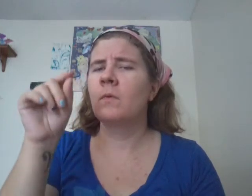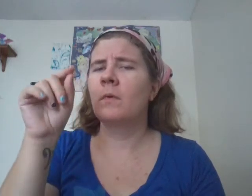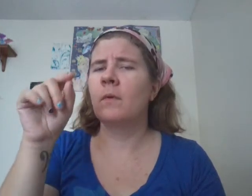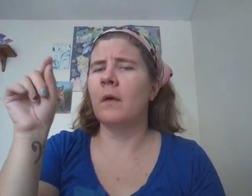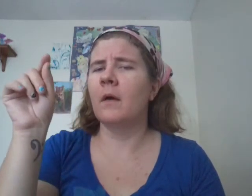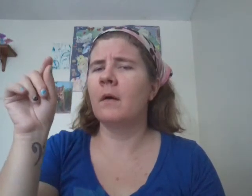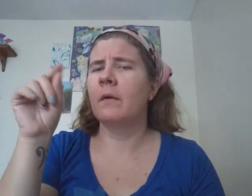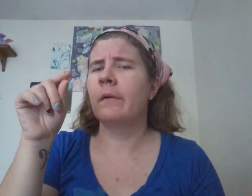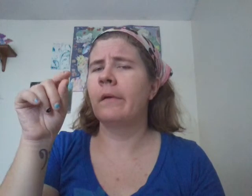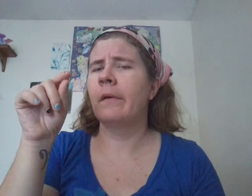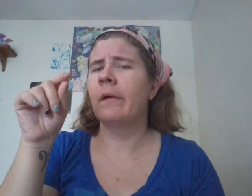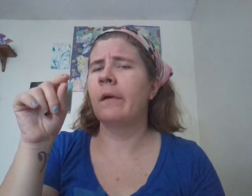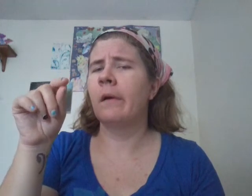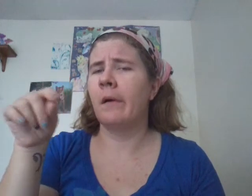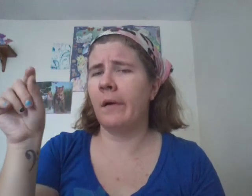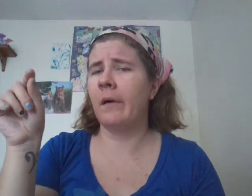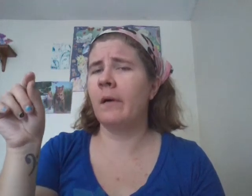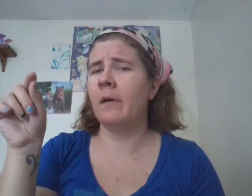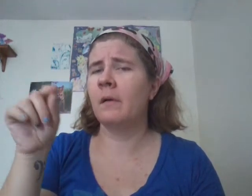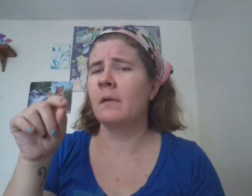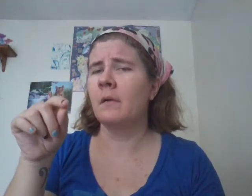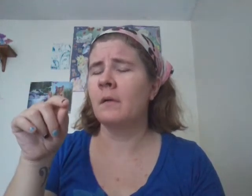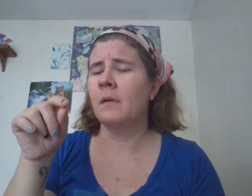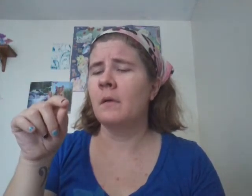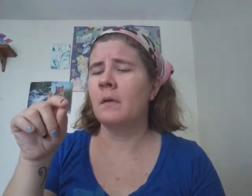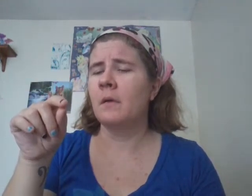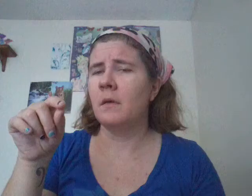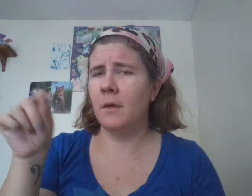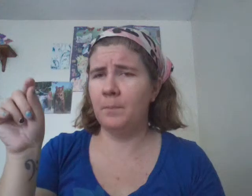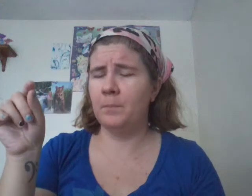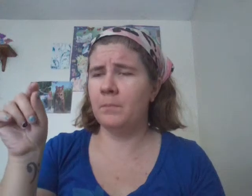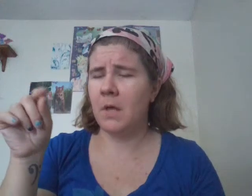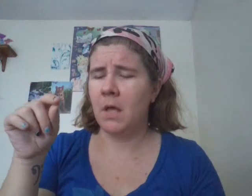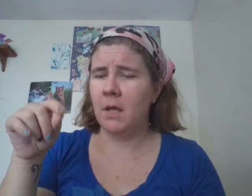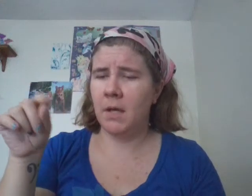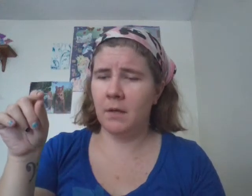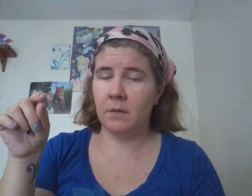yeah, uh-huh, yep, hit.